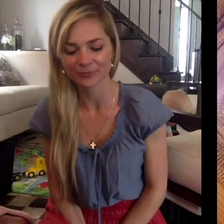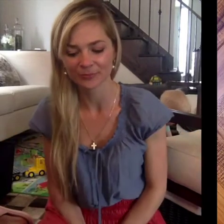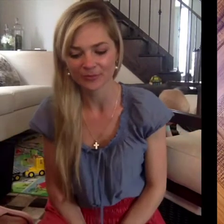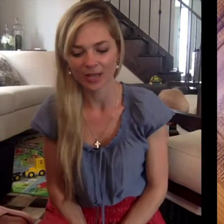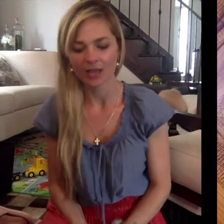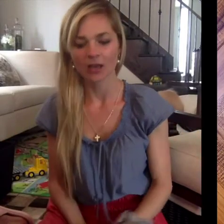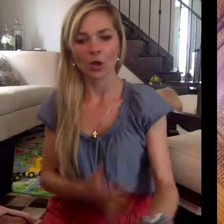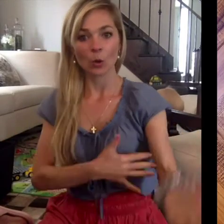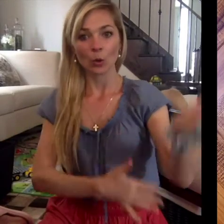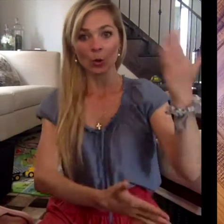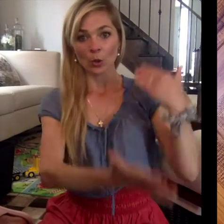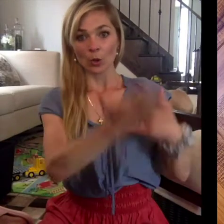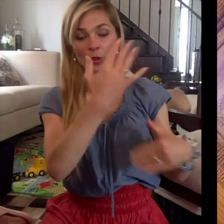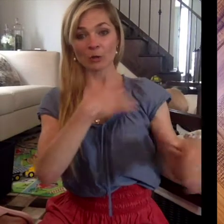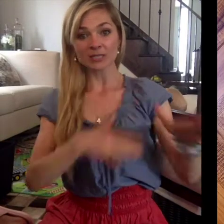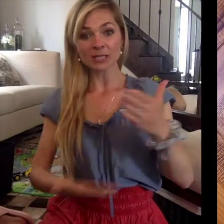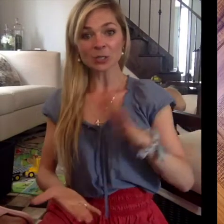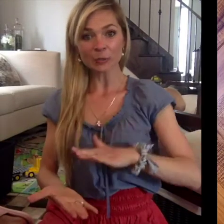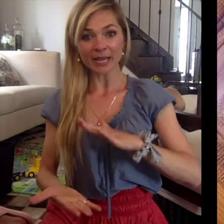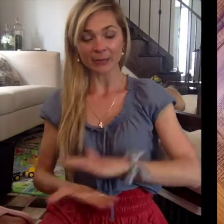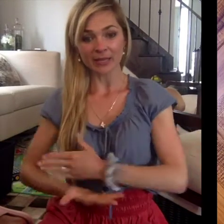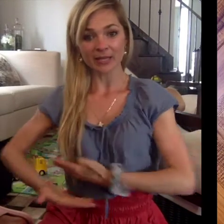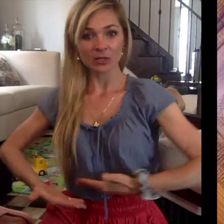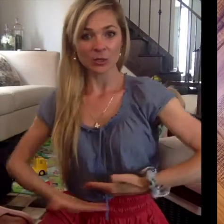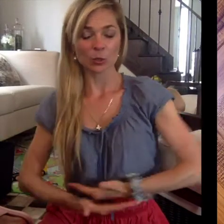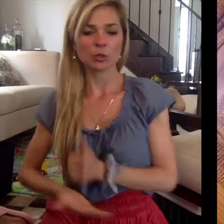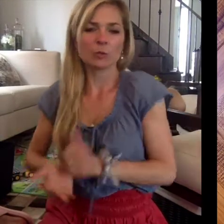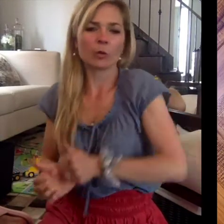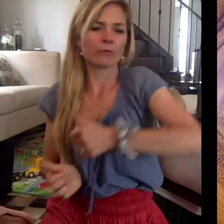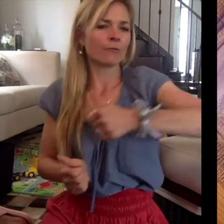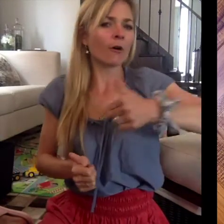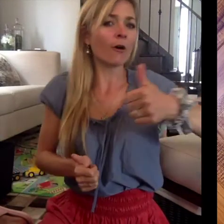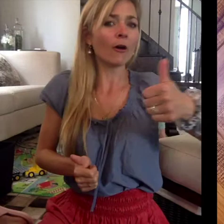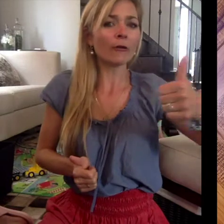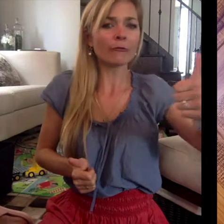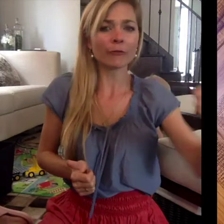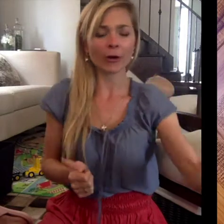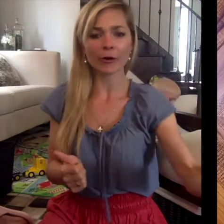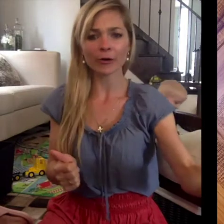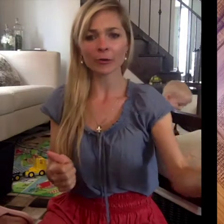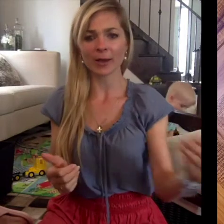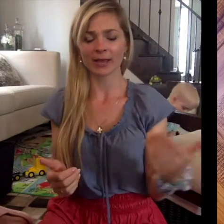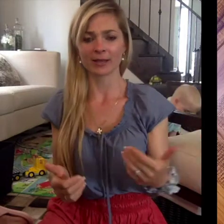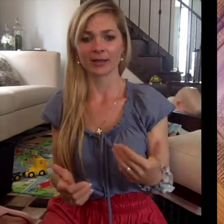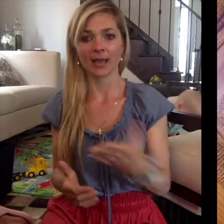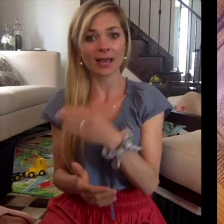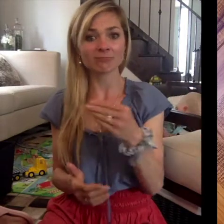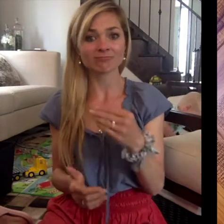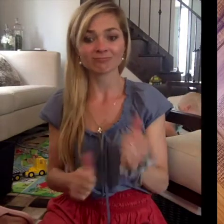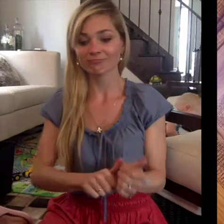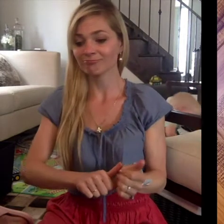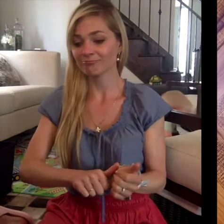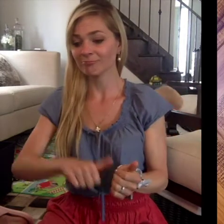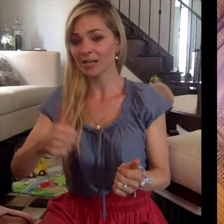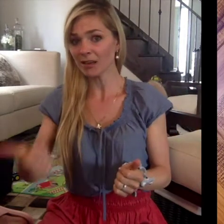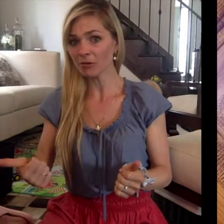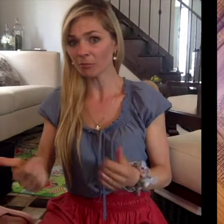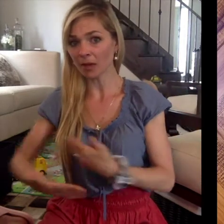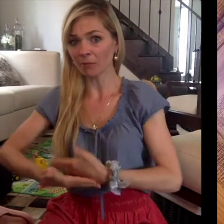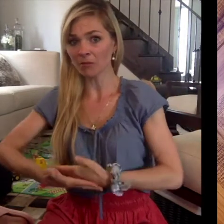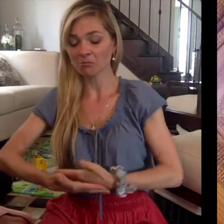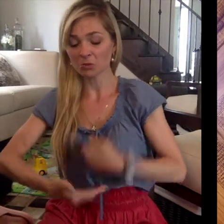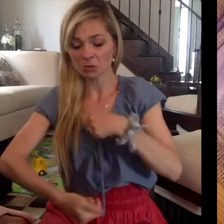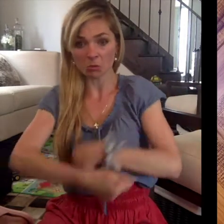try. There was a little baby who was born far, far away, and